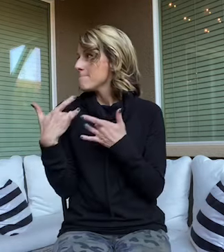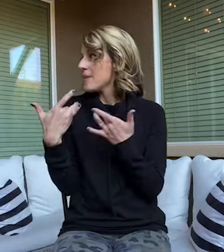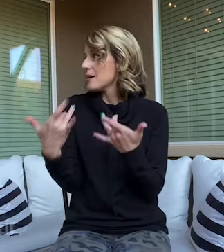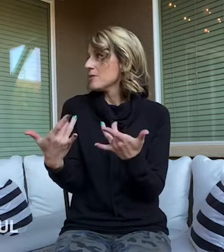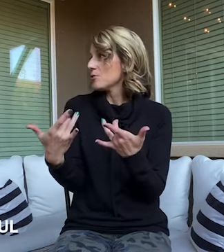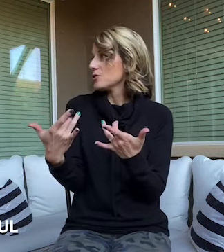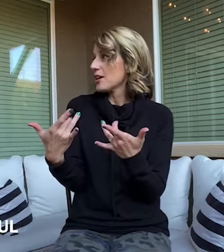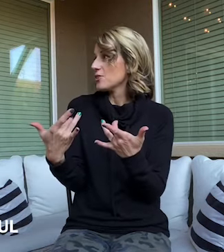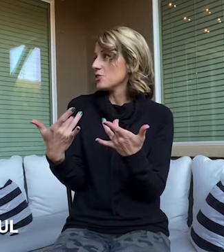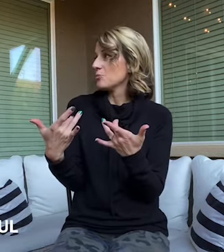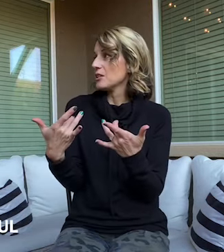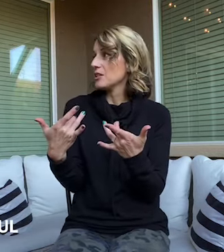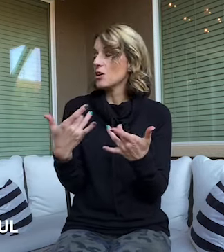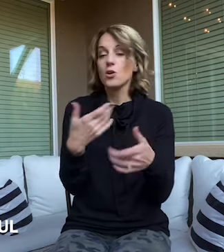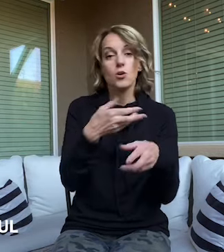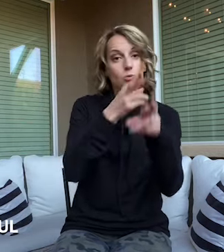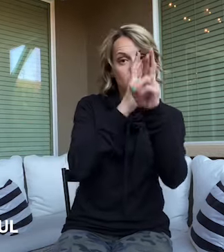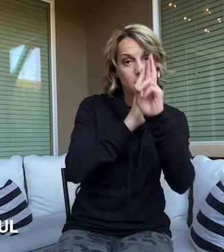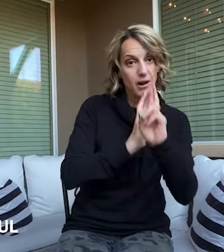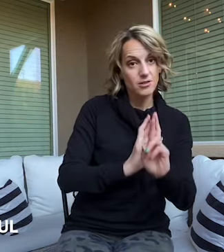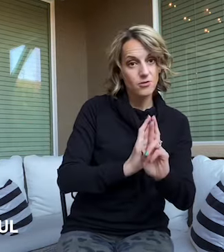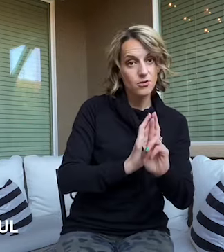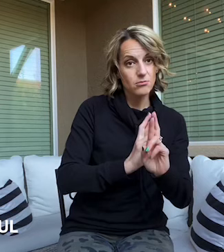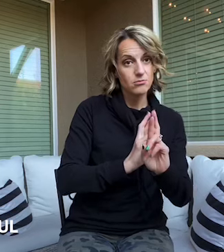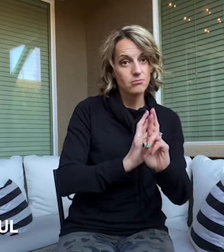Maybe you tend to be respectful,